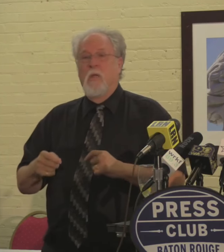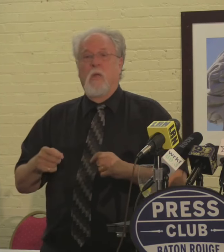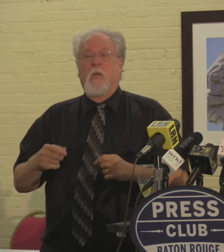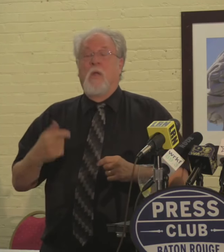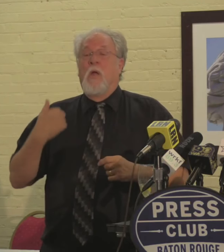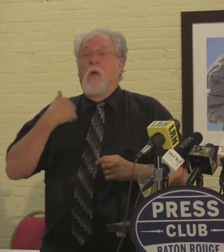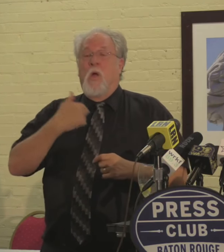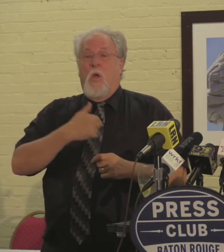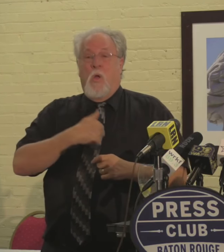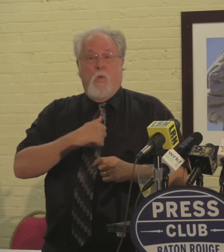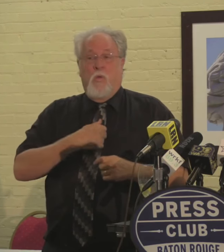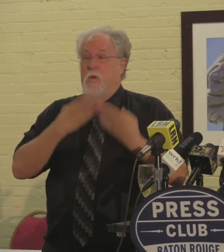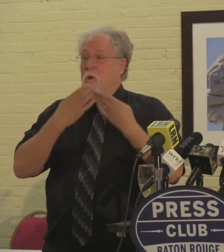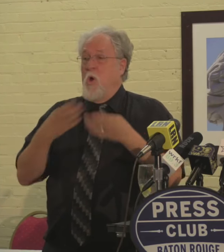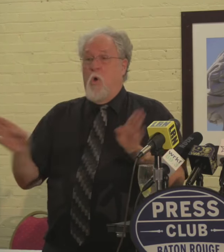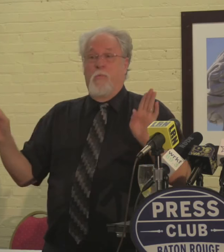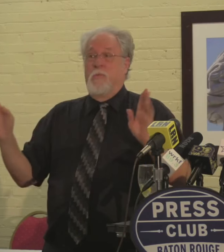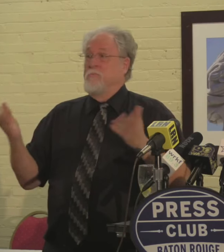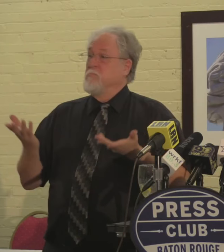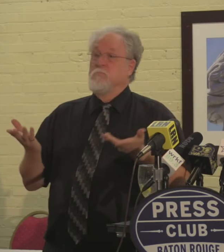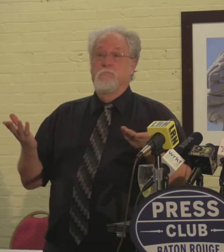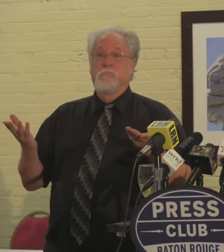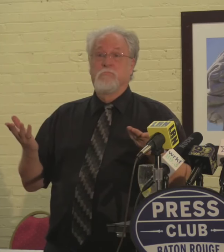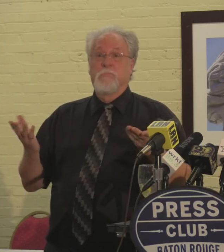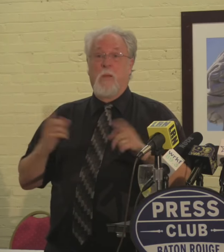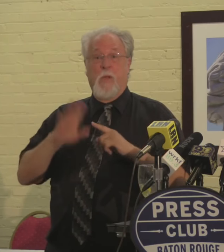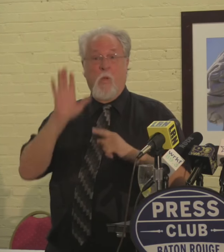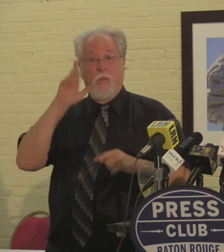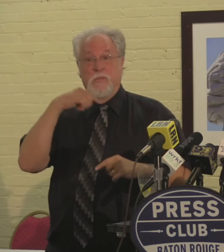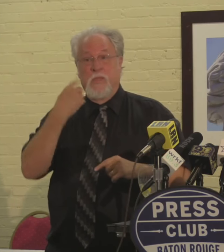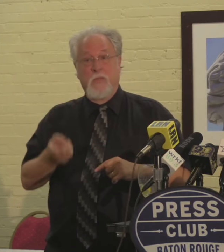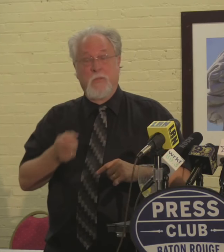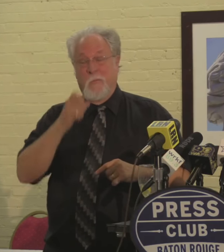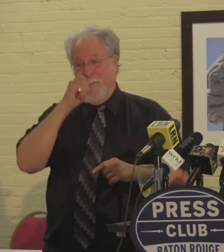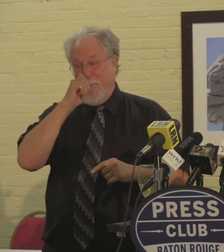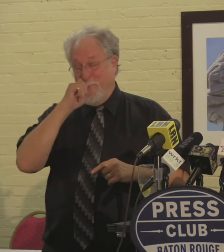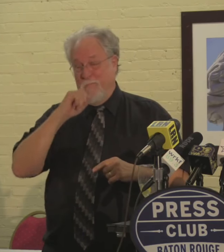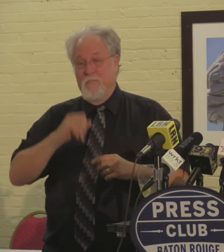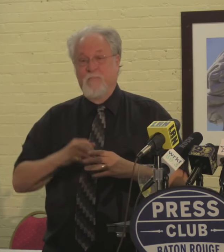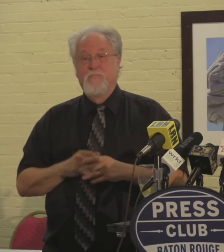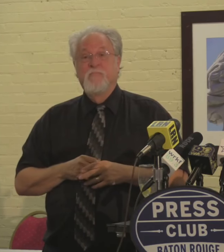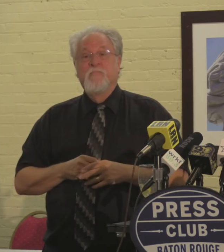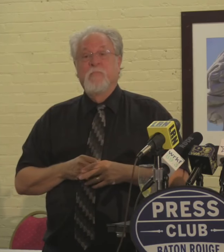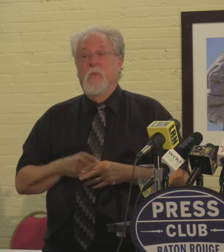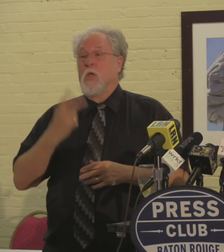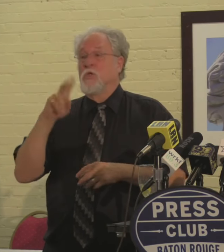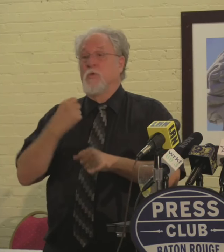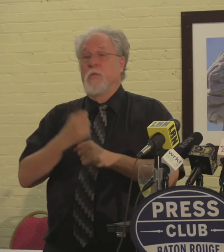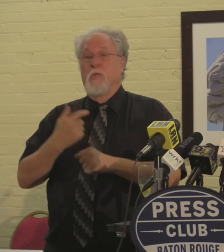you know, we're wide open on budget reform, but I will tell you, in the 2